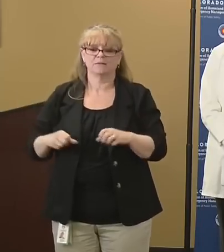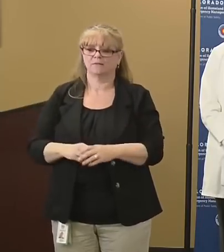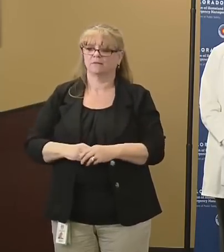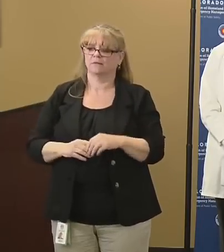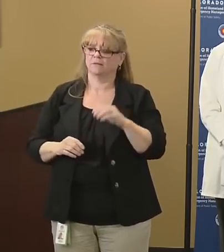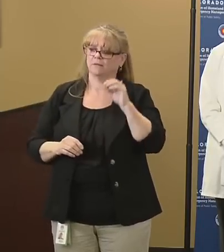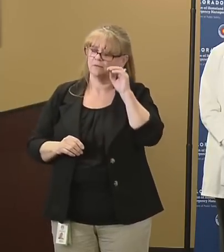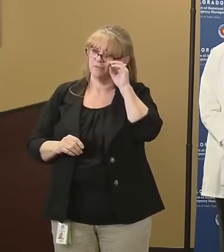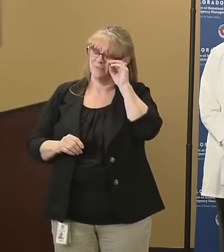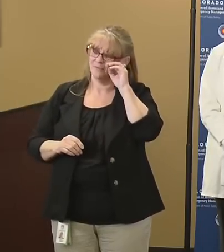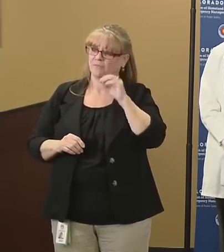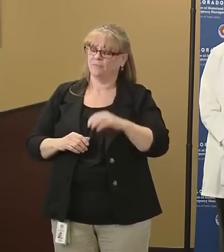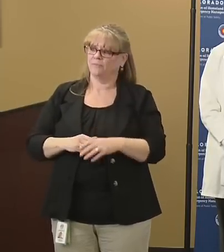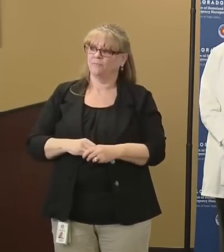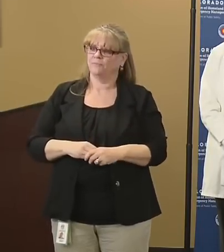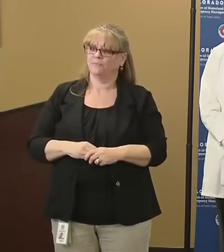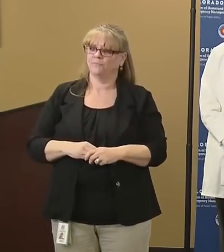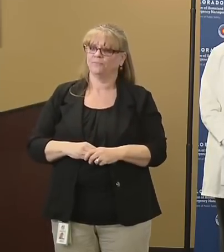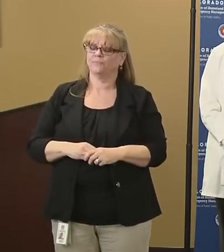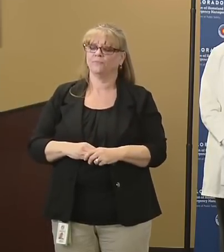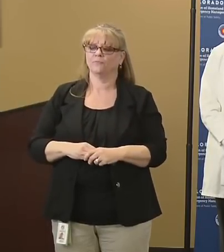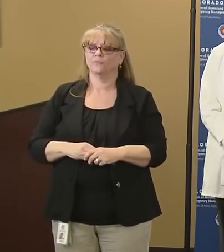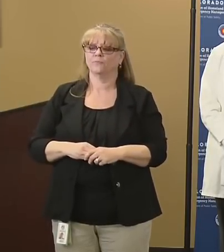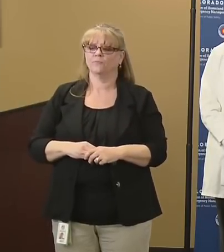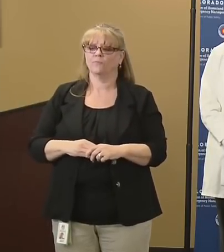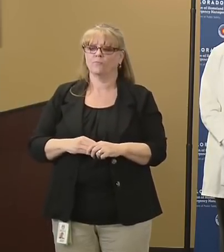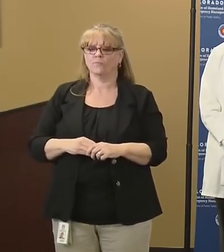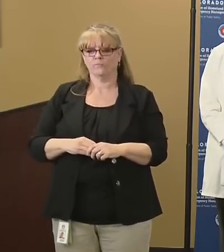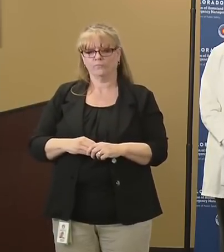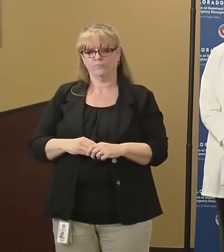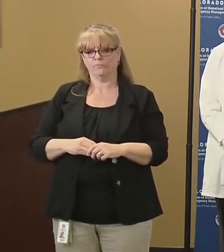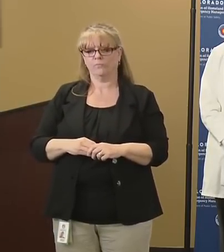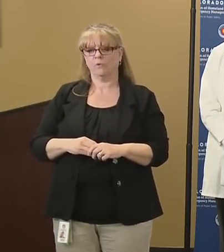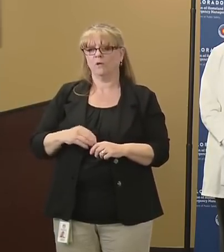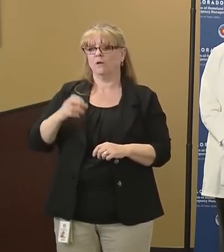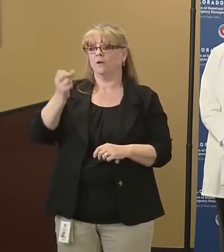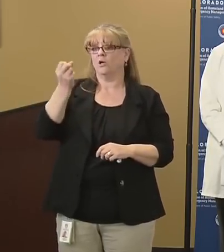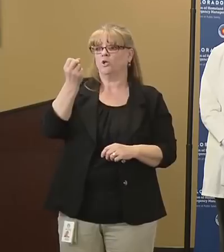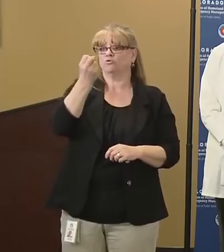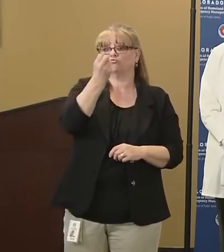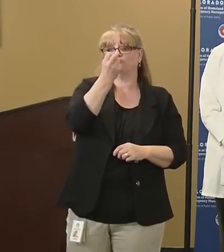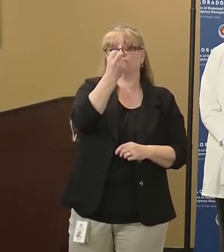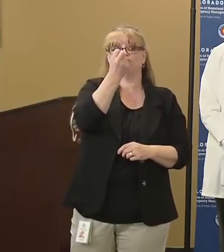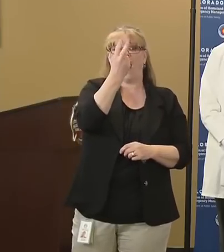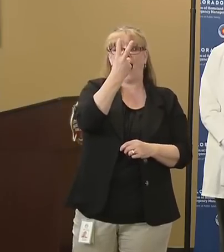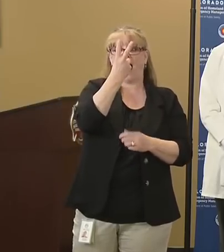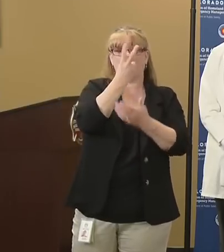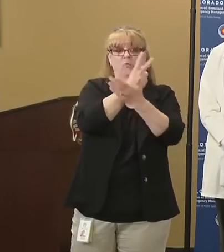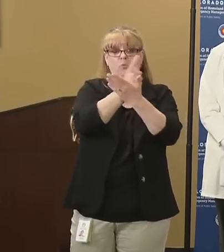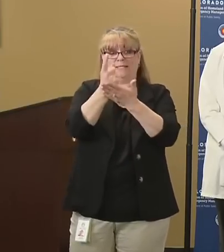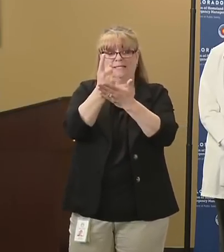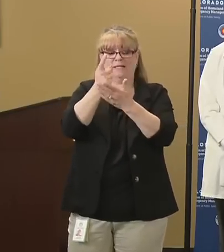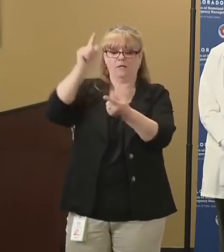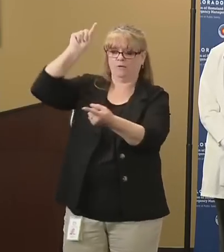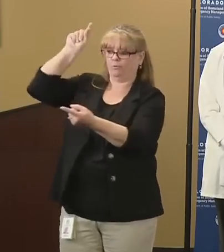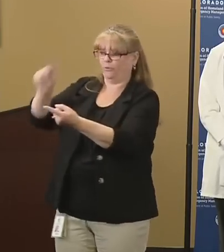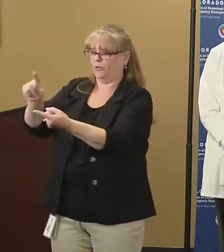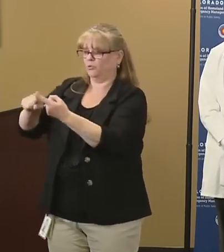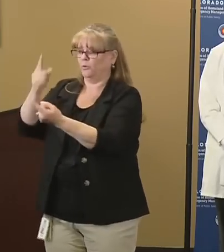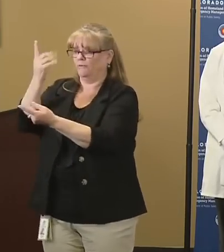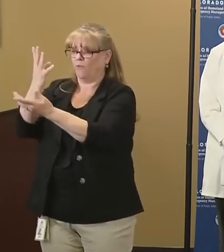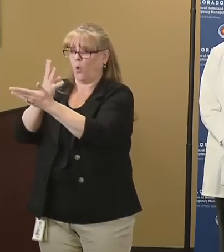When we zoom from 12 weeks to 4 weeks, we see an even clearer picture of the reduction in traffic that shows